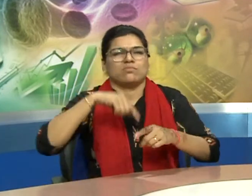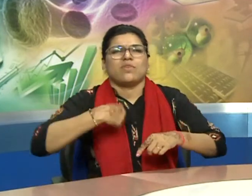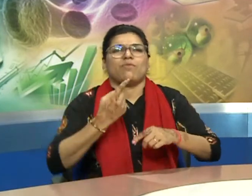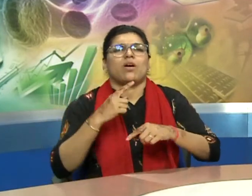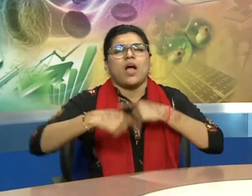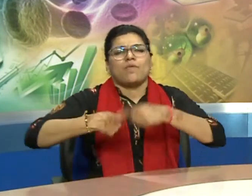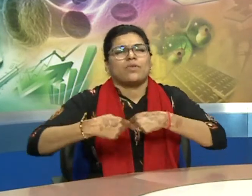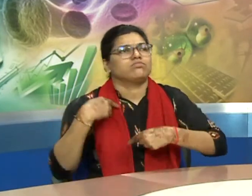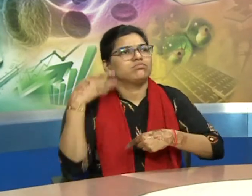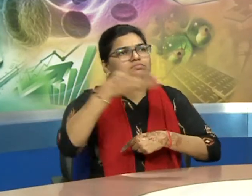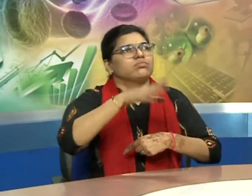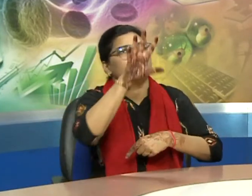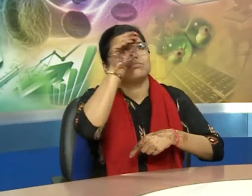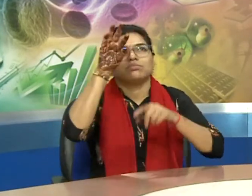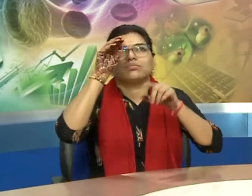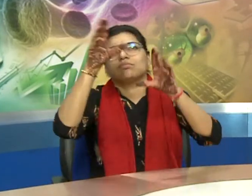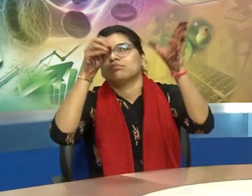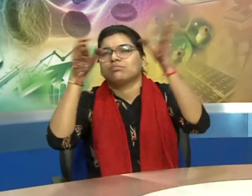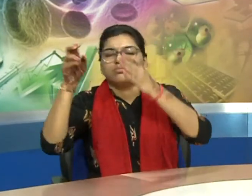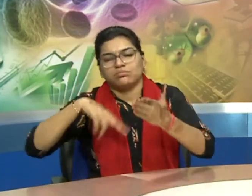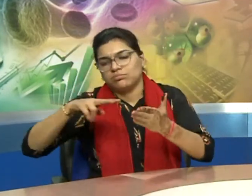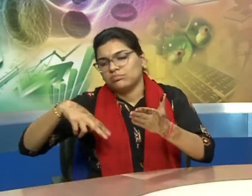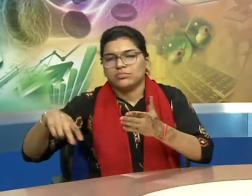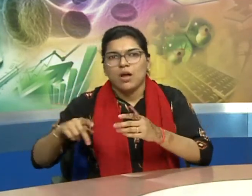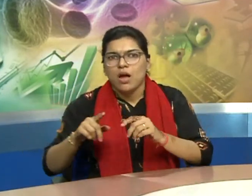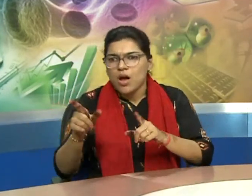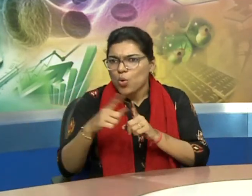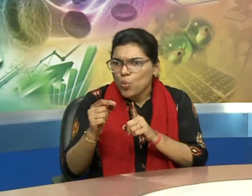This is about all the rules of the library, how to